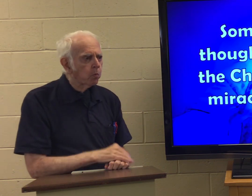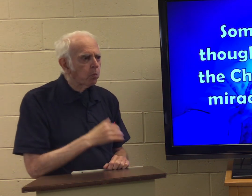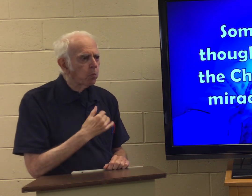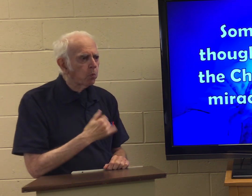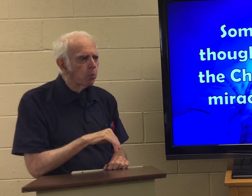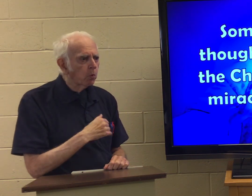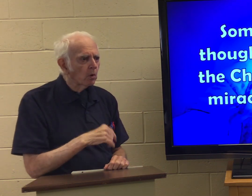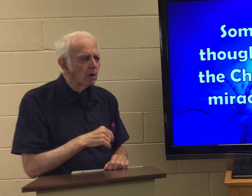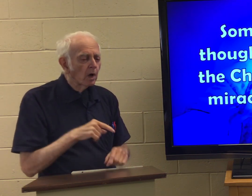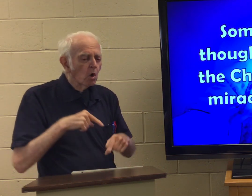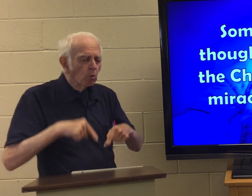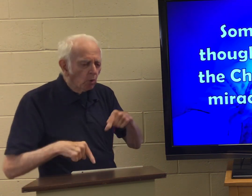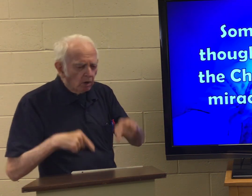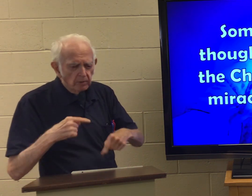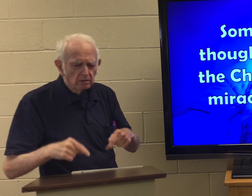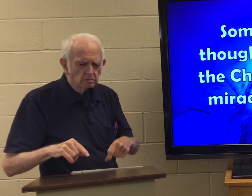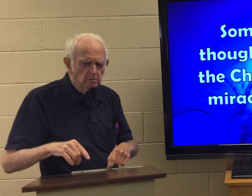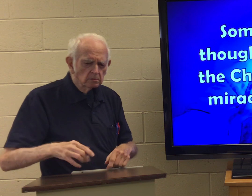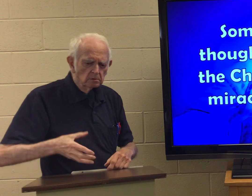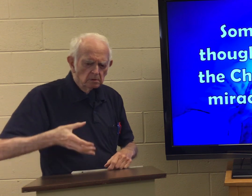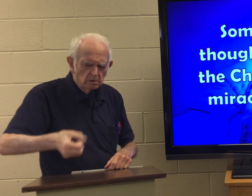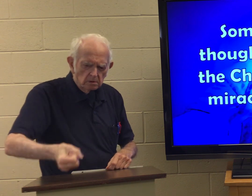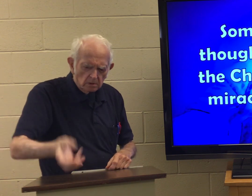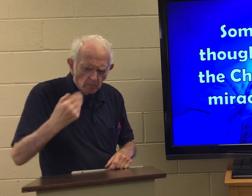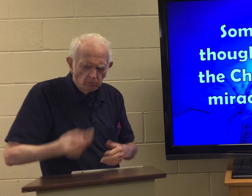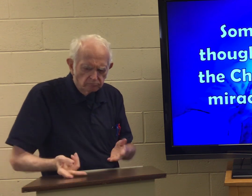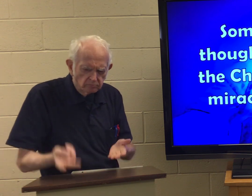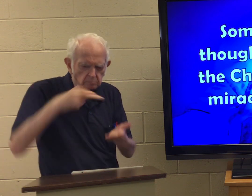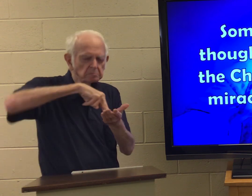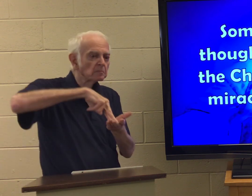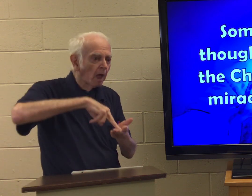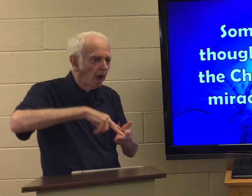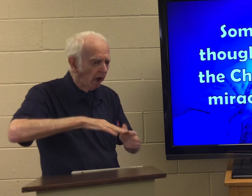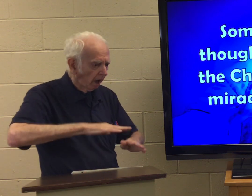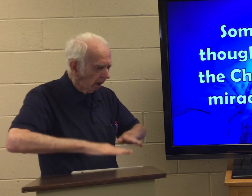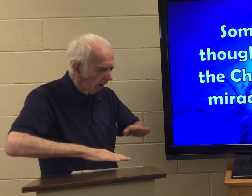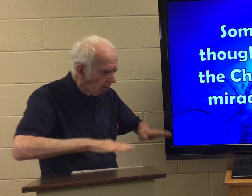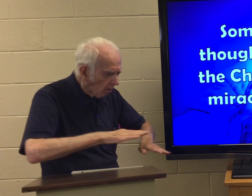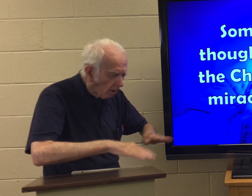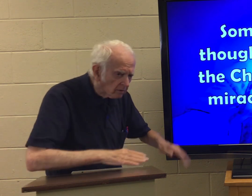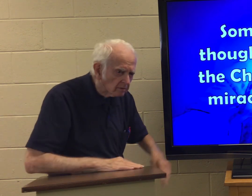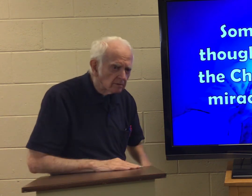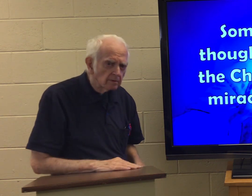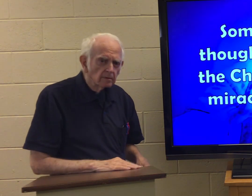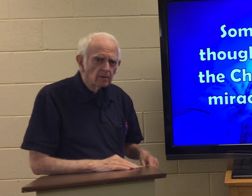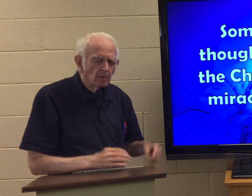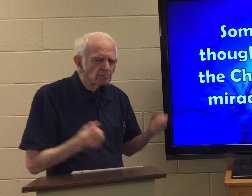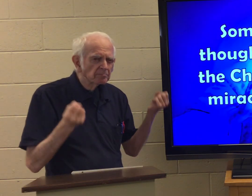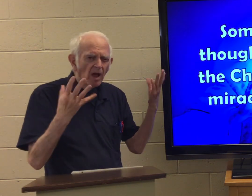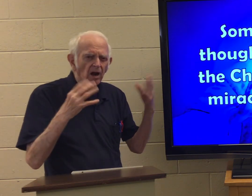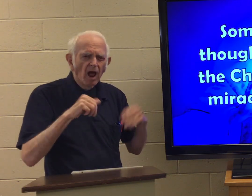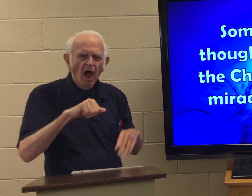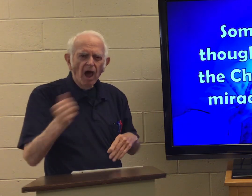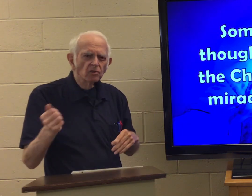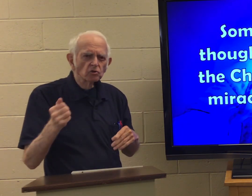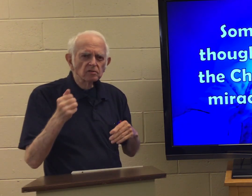speak. The crippled, he would tell them to get up and they could walk. Many